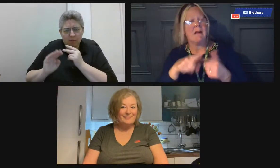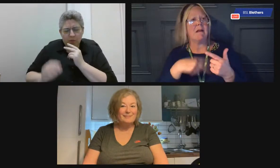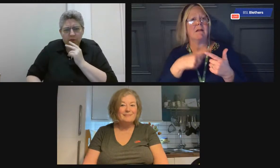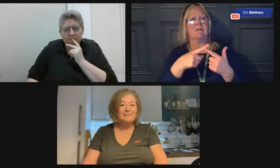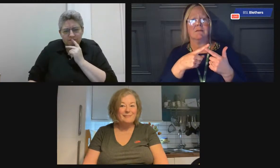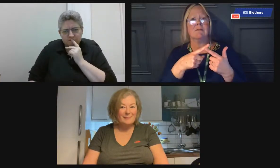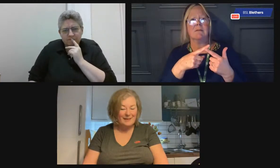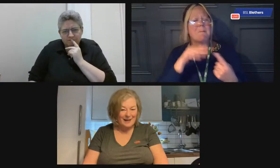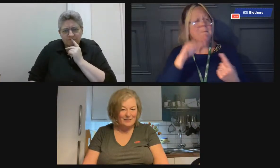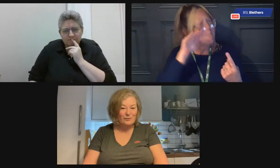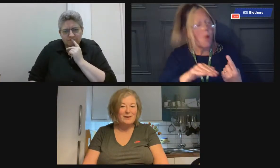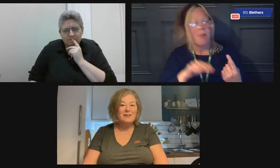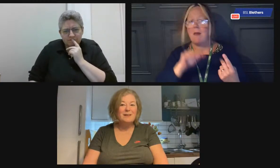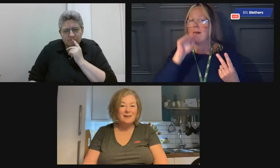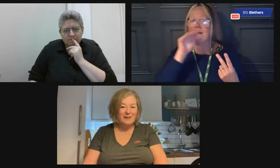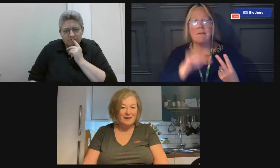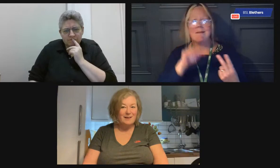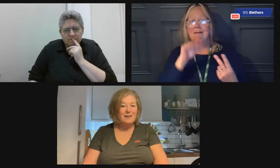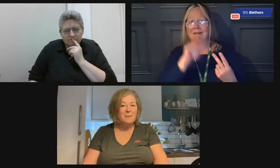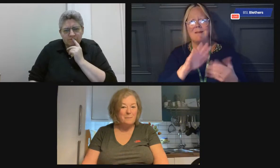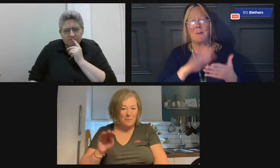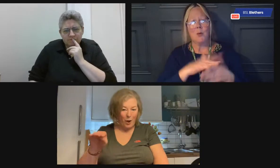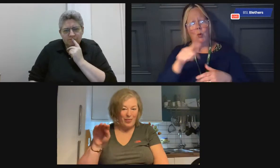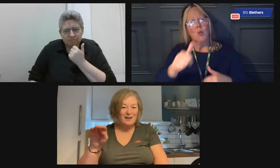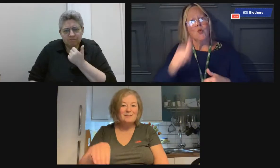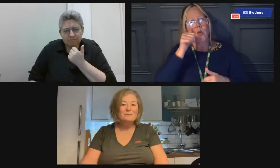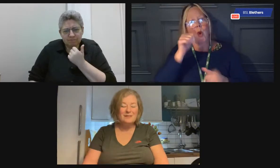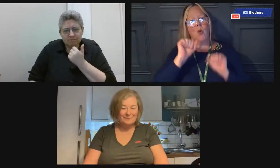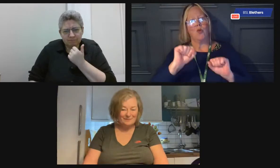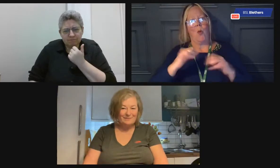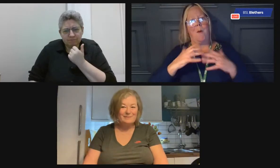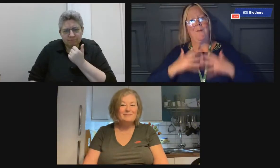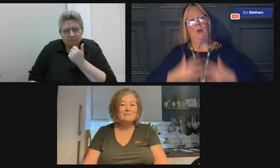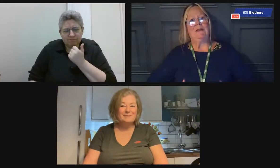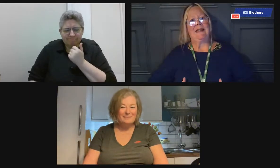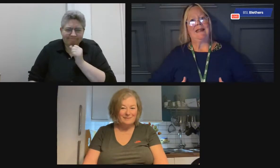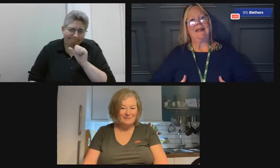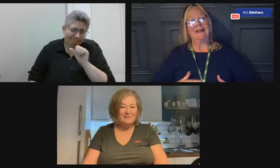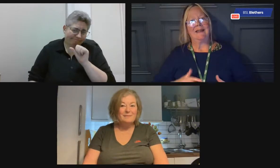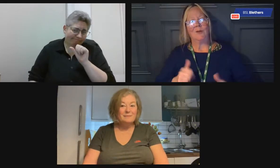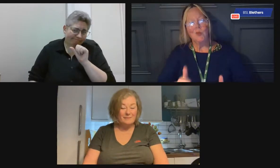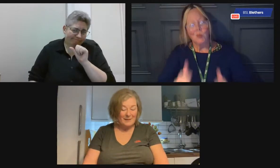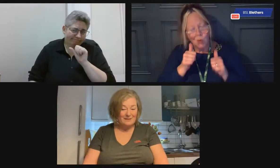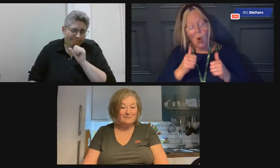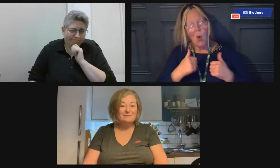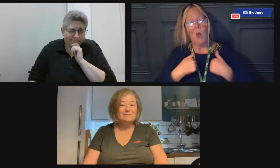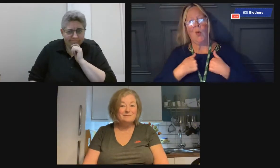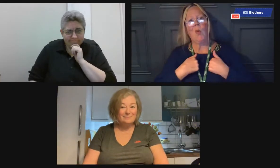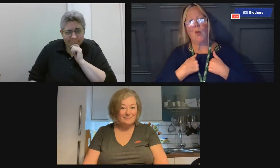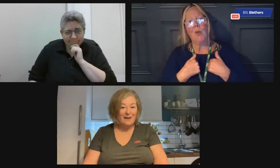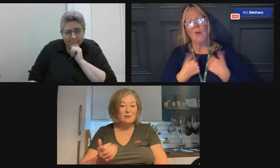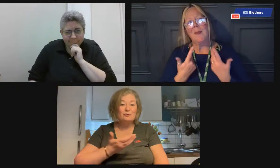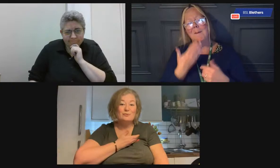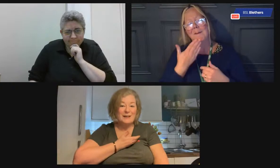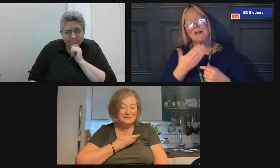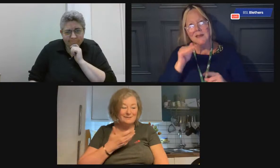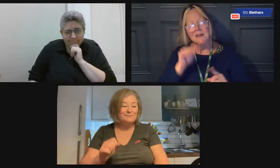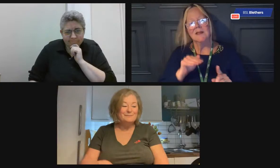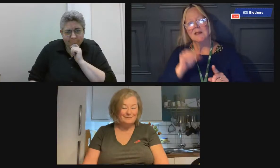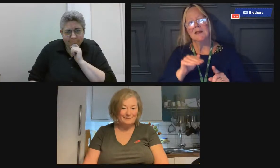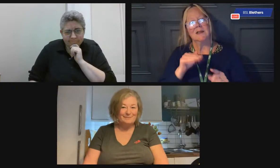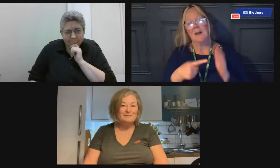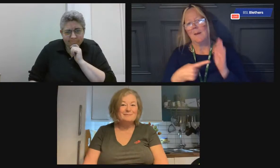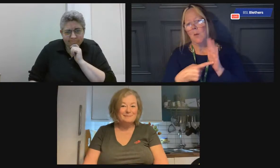to your GP, get a blood test, bother your GP until you get what you need to make sure you know